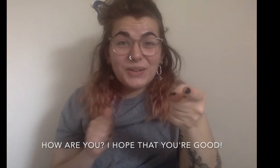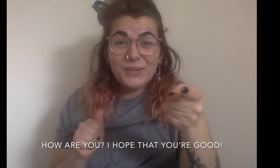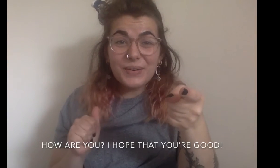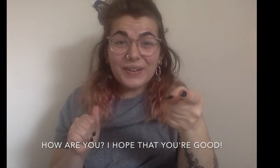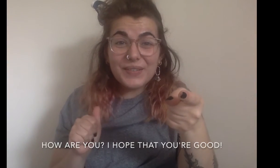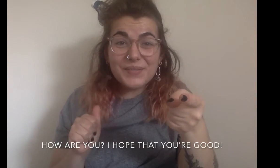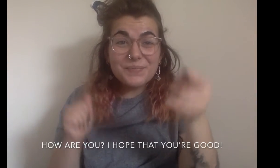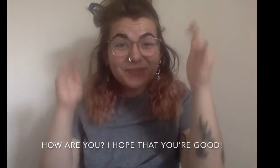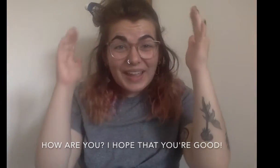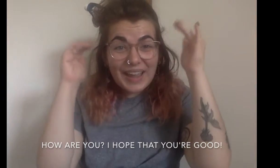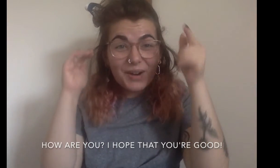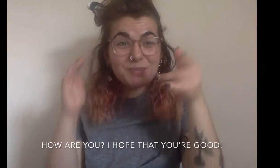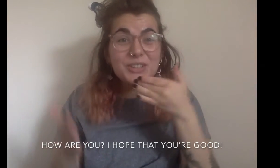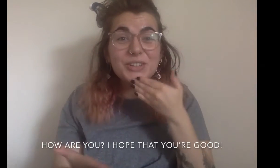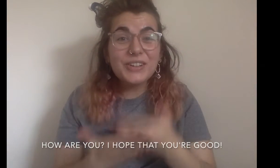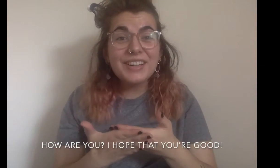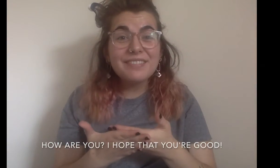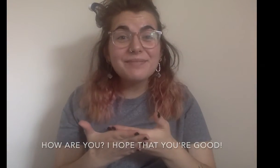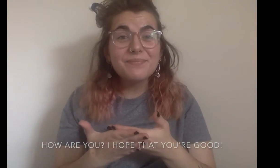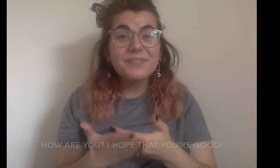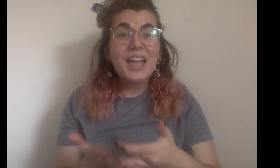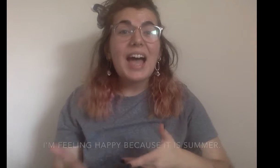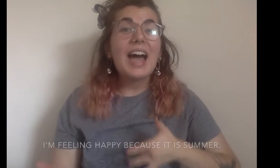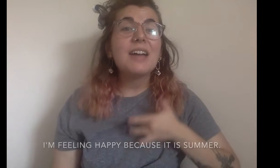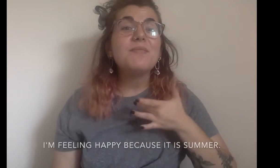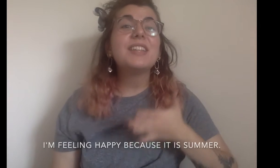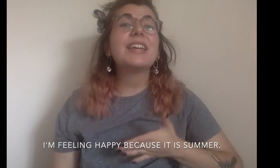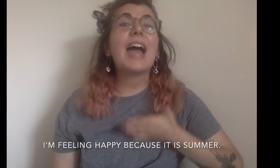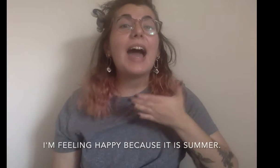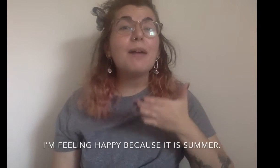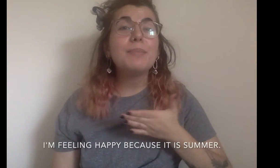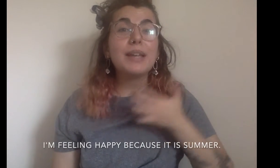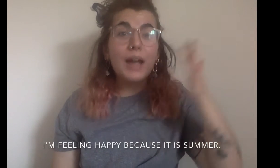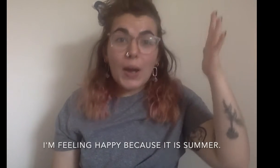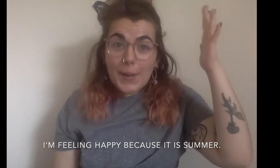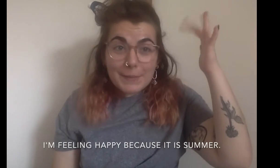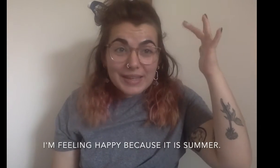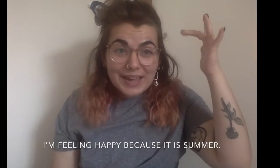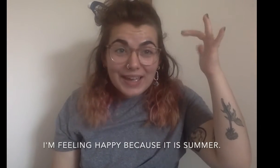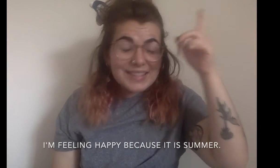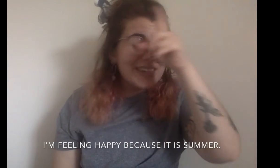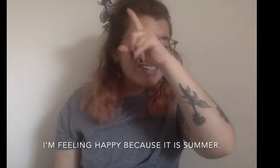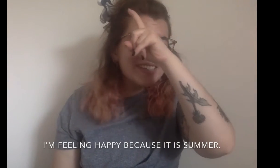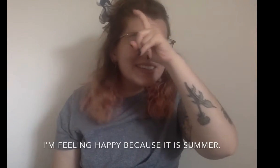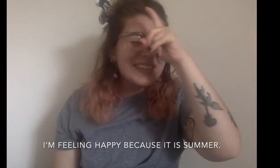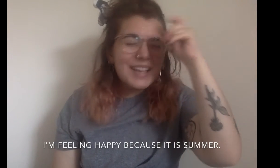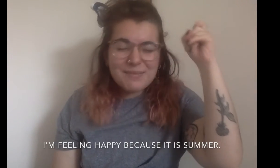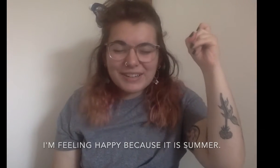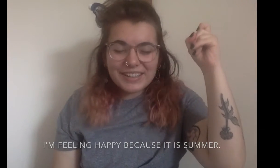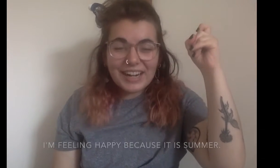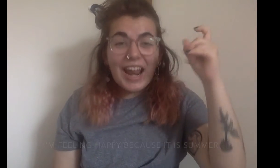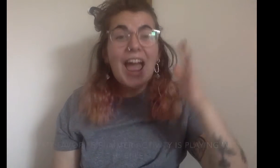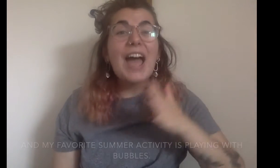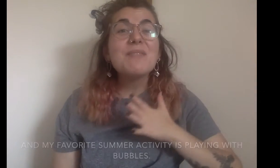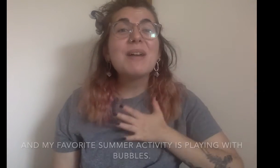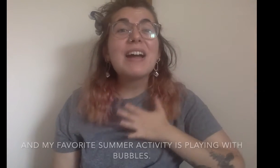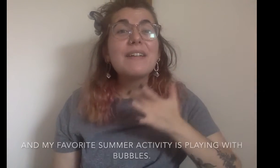you? I hope that you're good. I'm feeling happy because it is summer and my